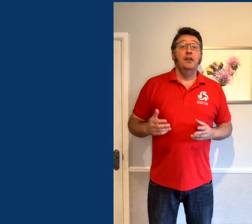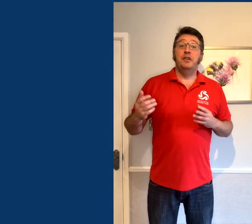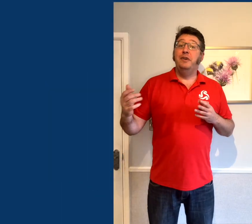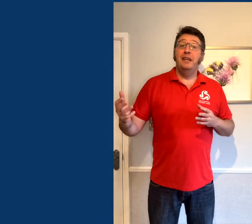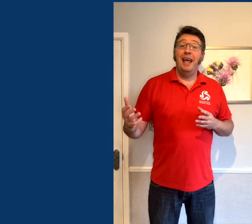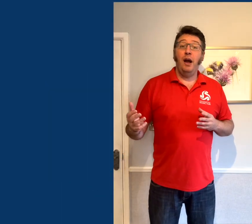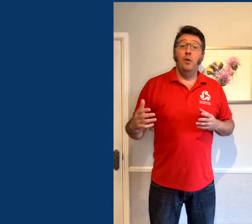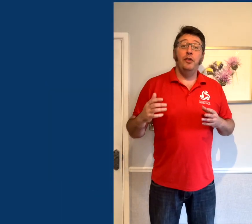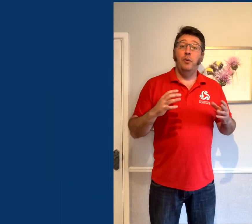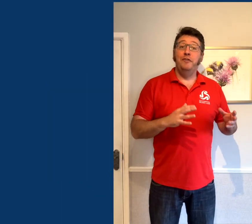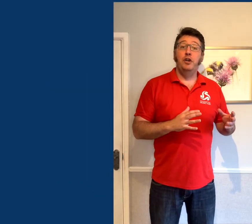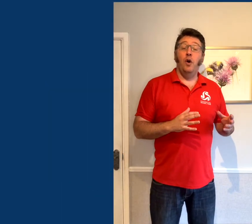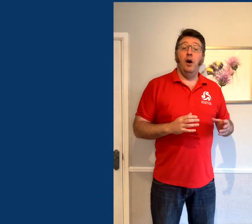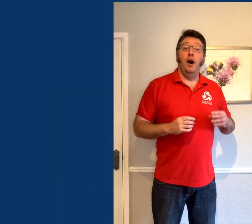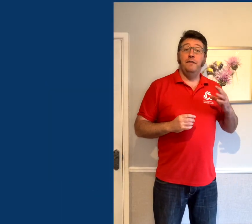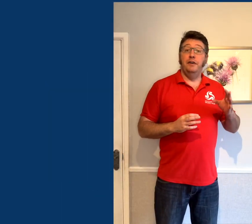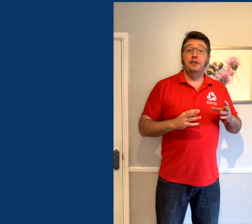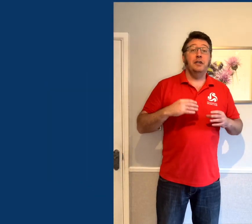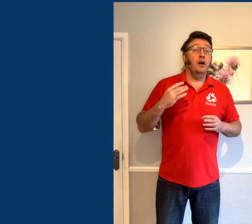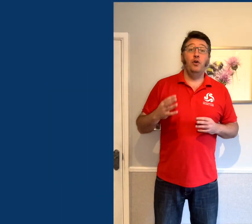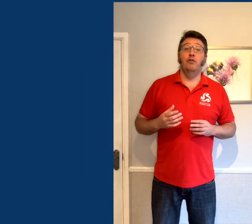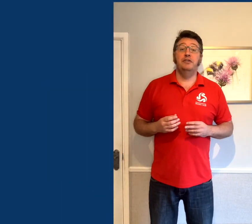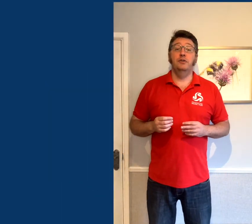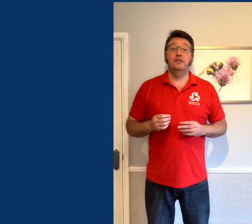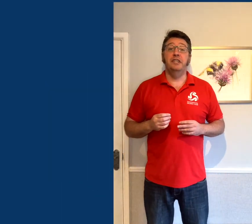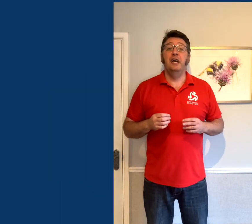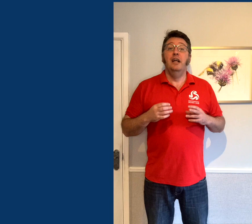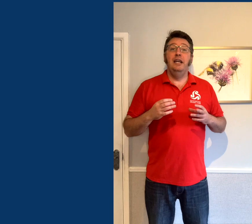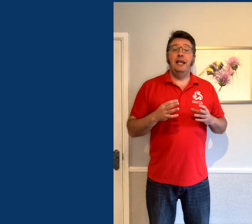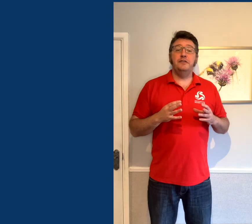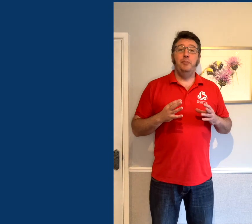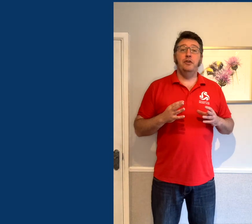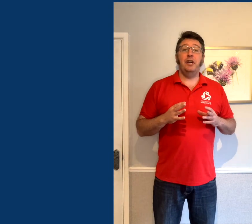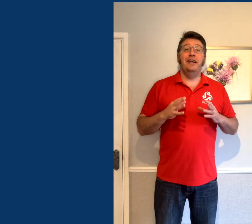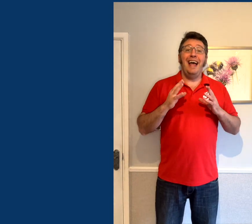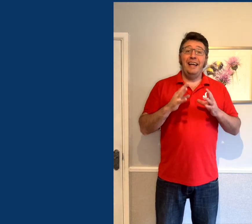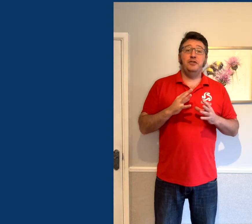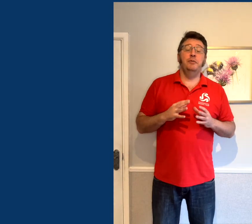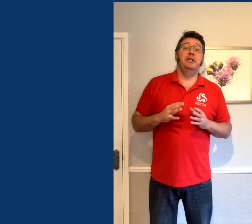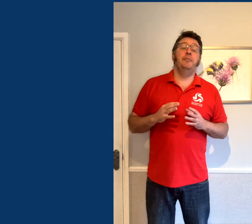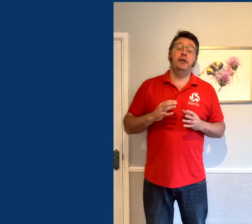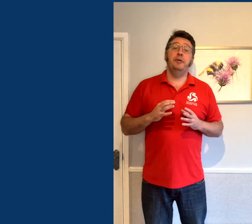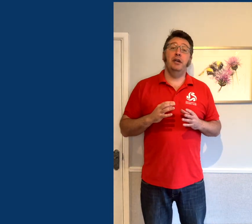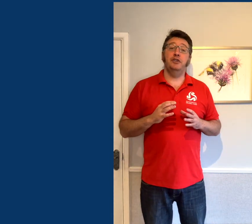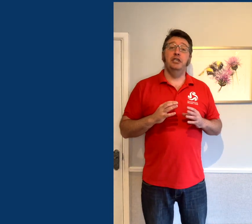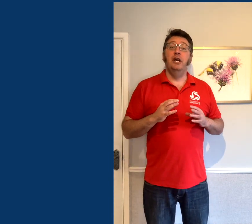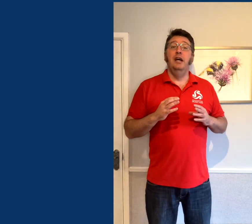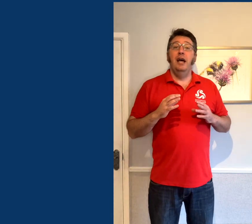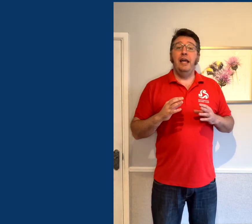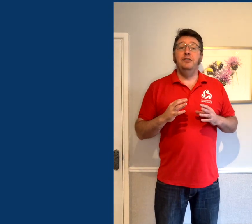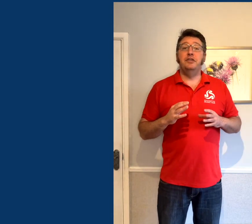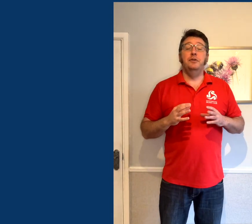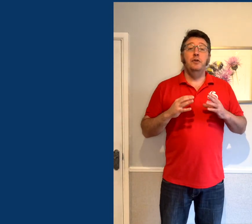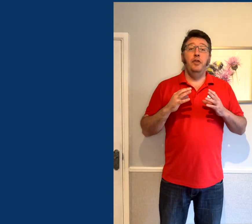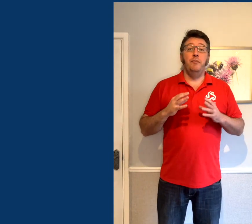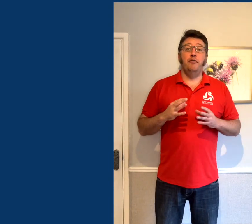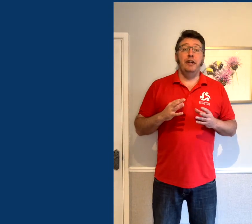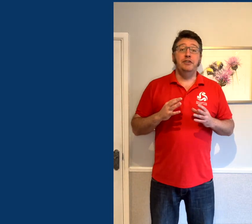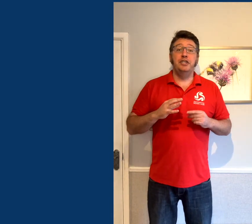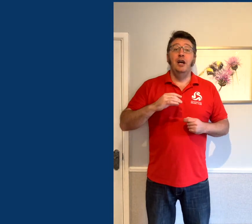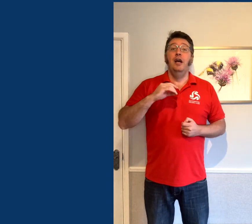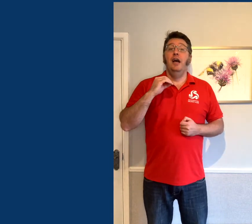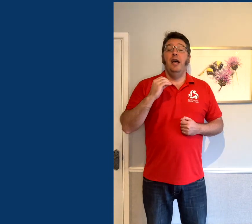Okay, so now that we've got our verse and our chorus sorted, let's put an extra bit of body percussion into